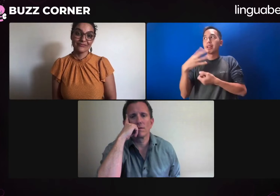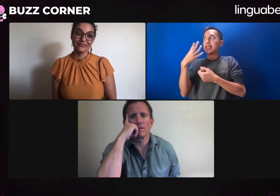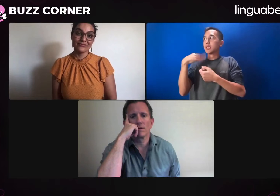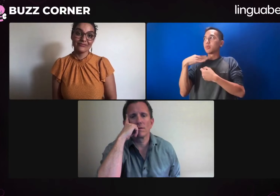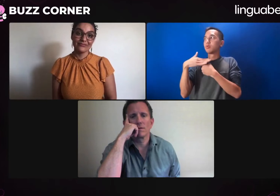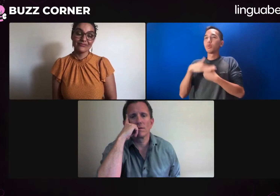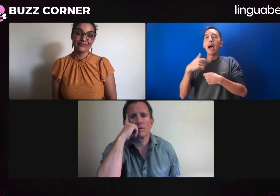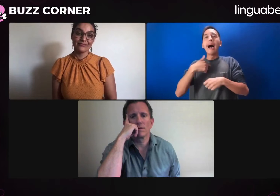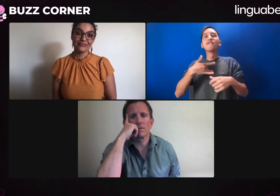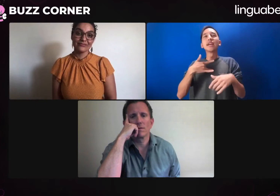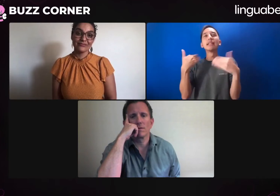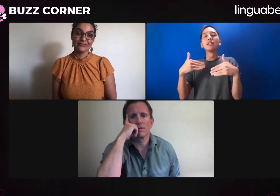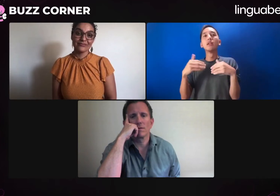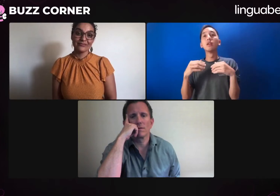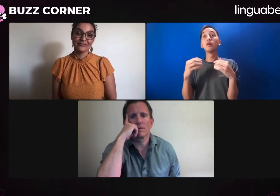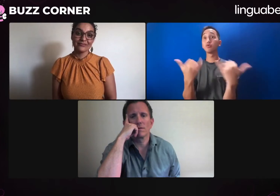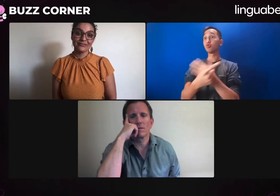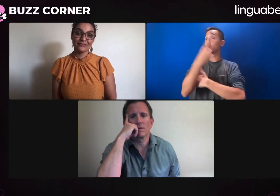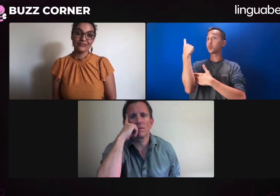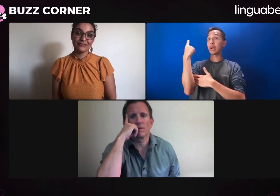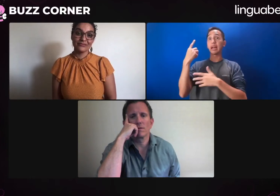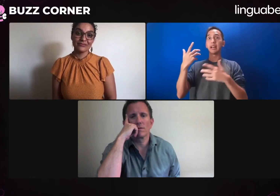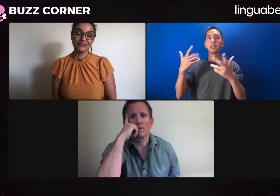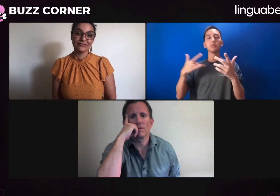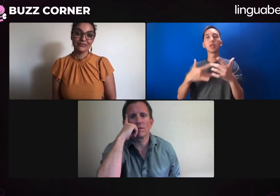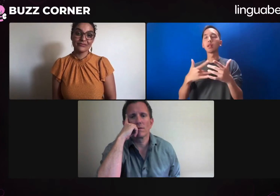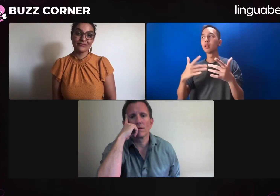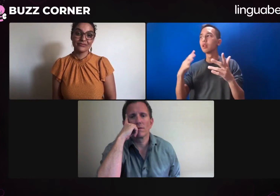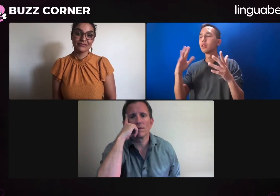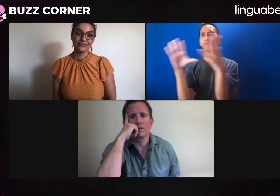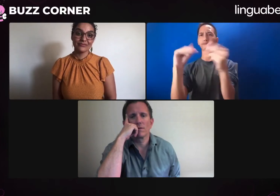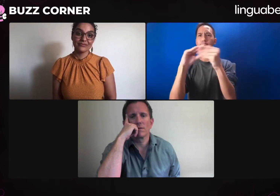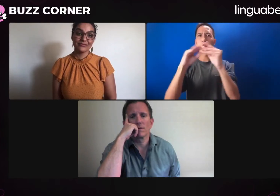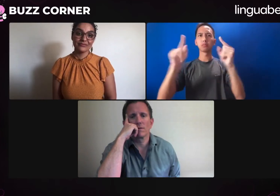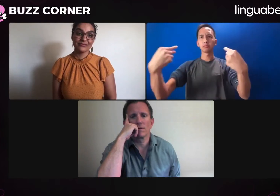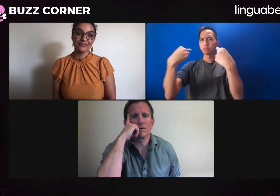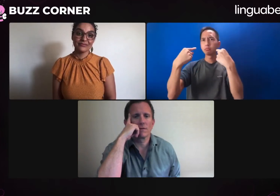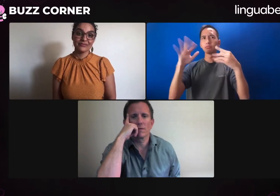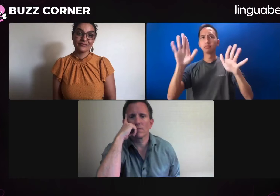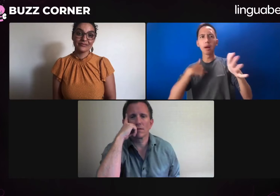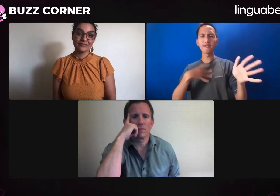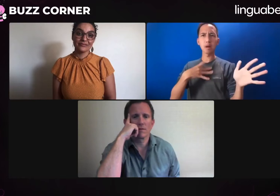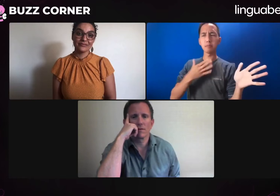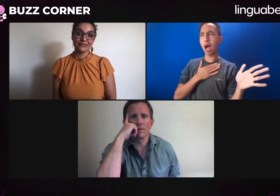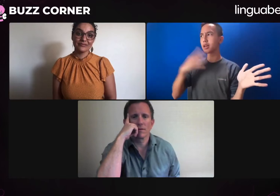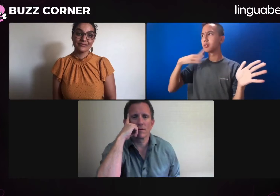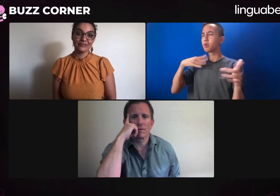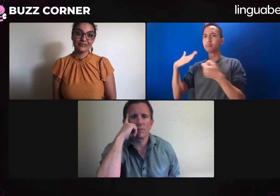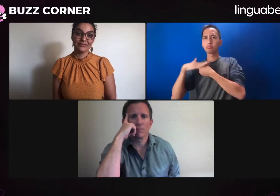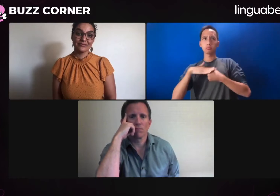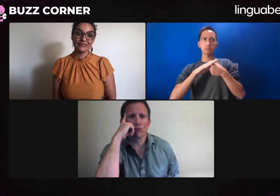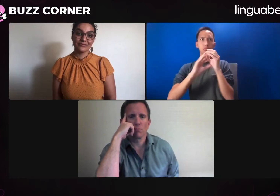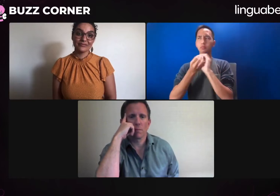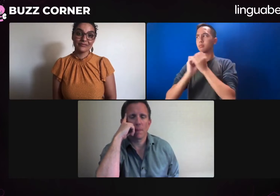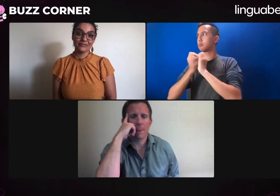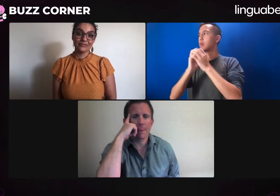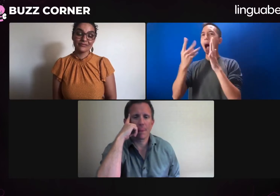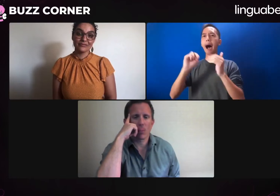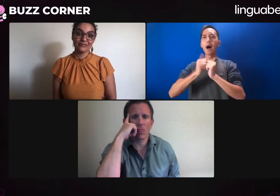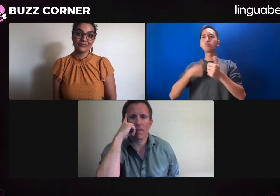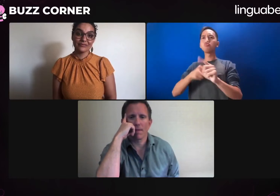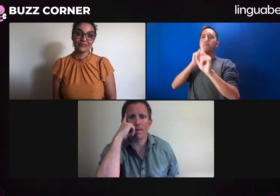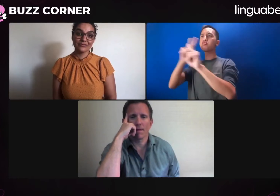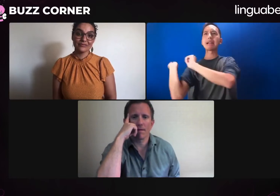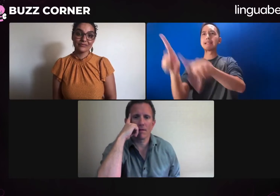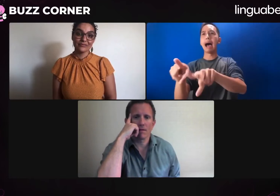oppress. Therefore, even though we have been oppressed, look at the day and time that we live in. People are always saying,